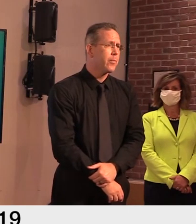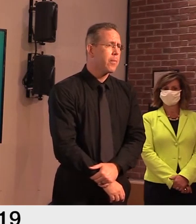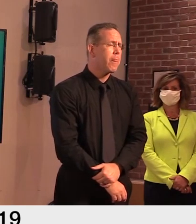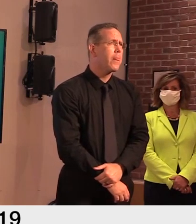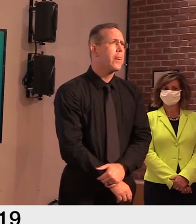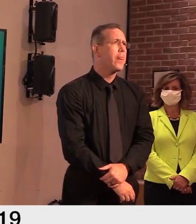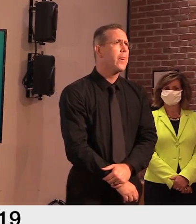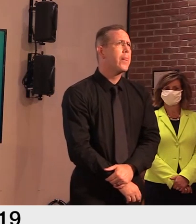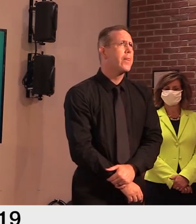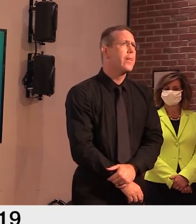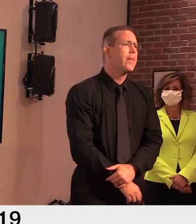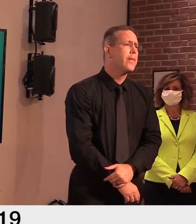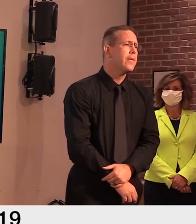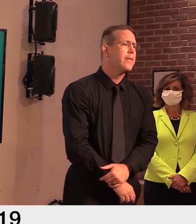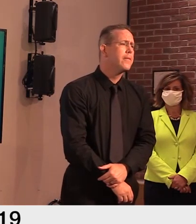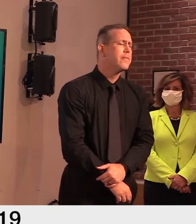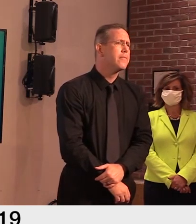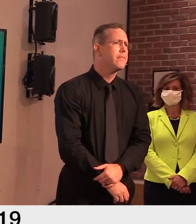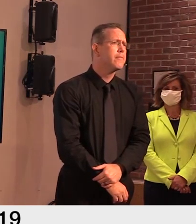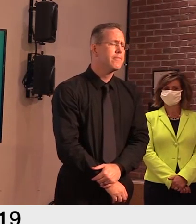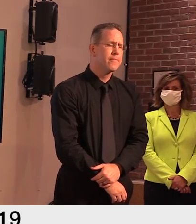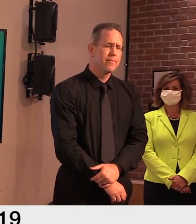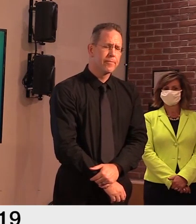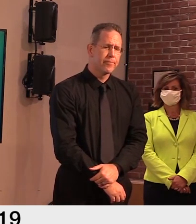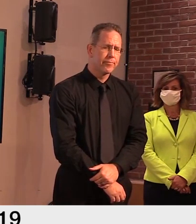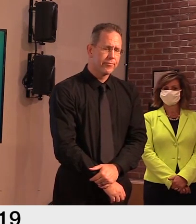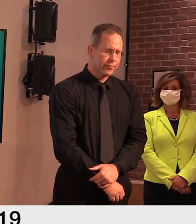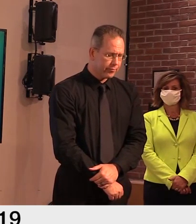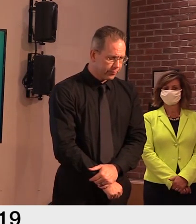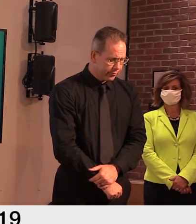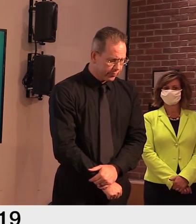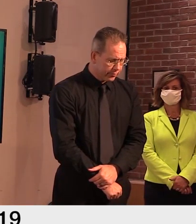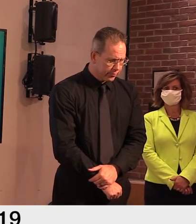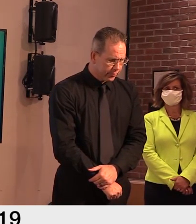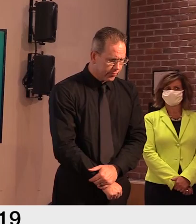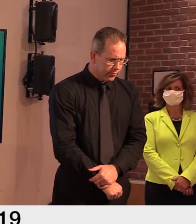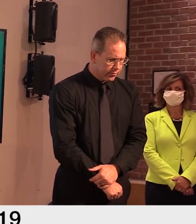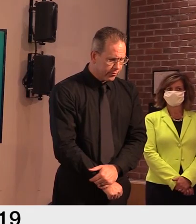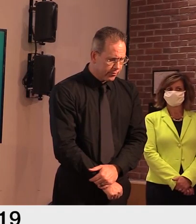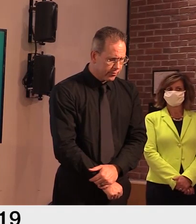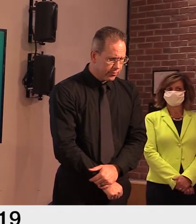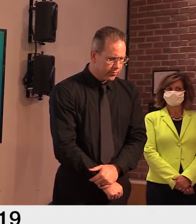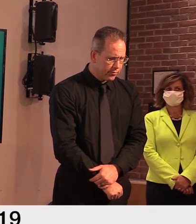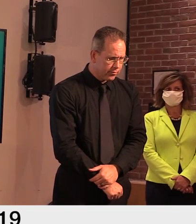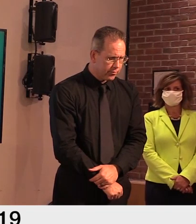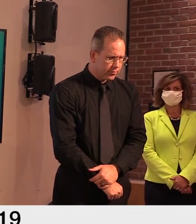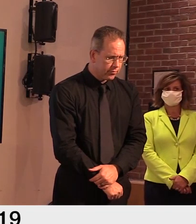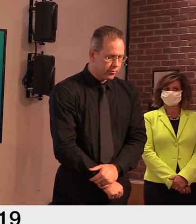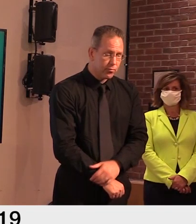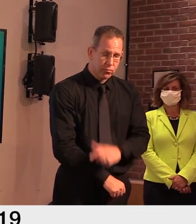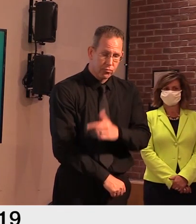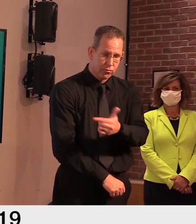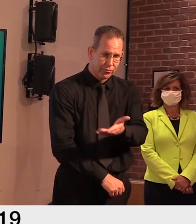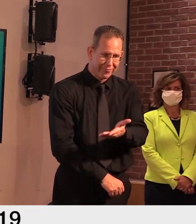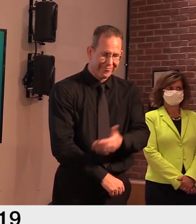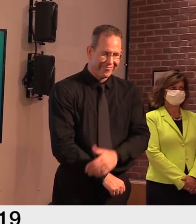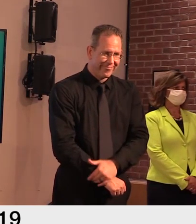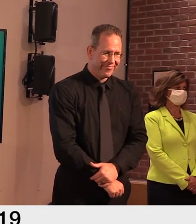concerned, but I know it's not going to be enough. Thank you, Governor.